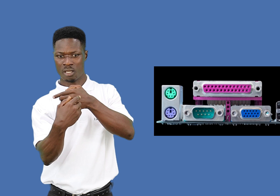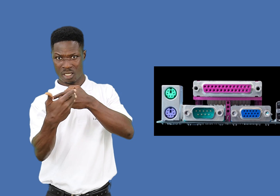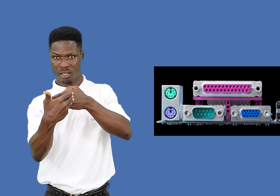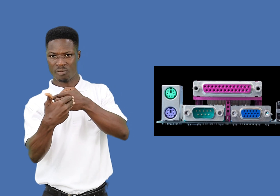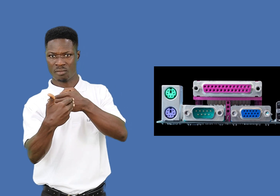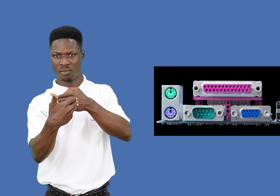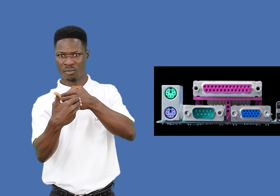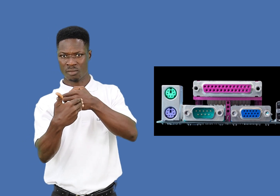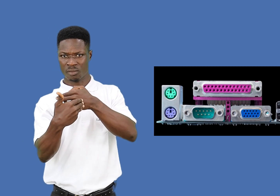microphone